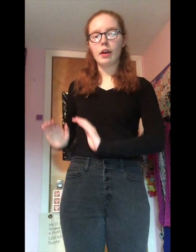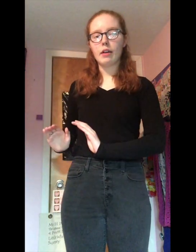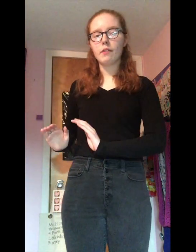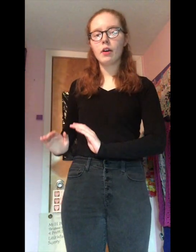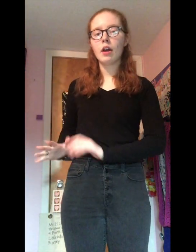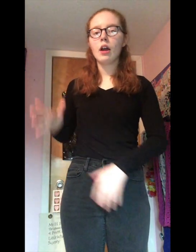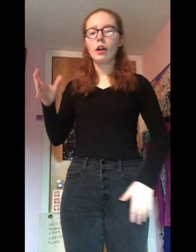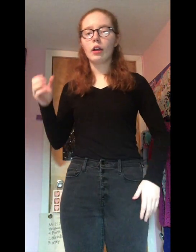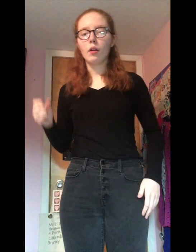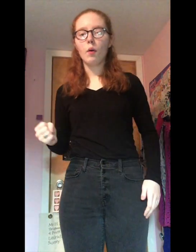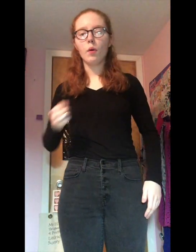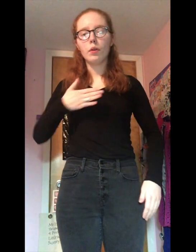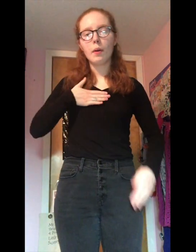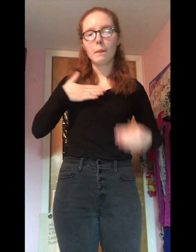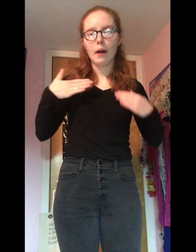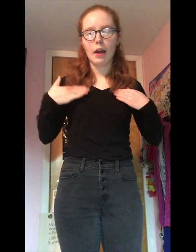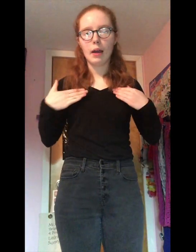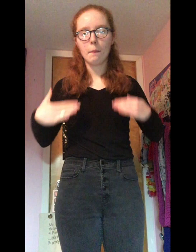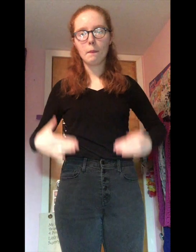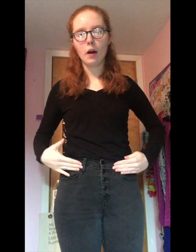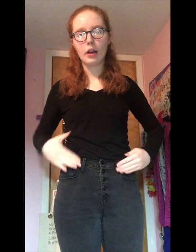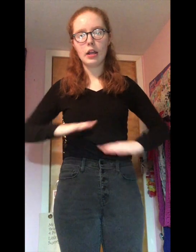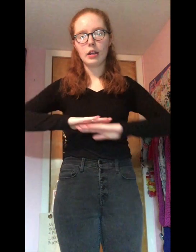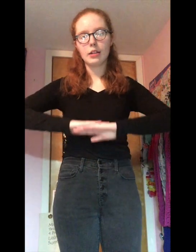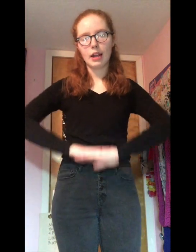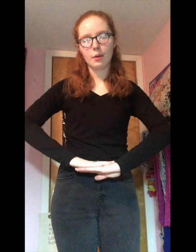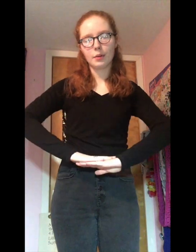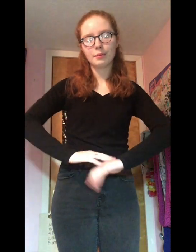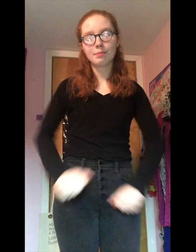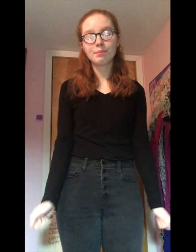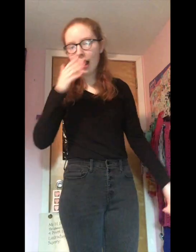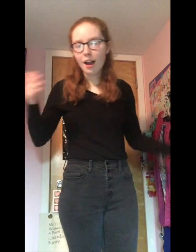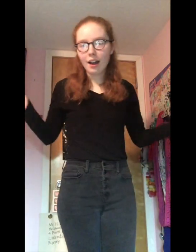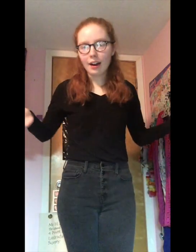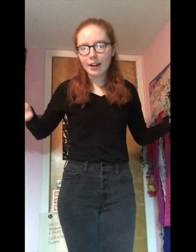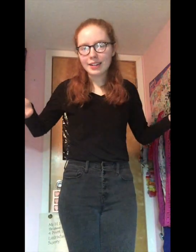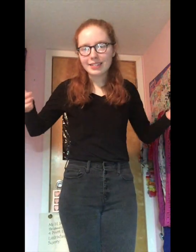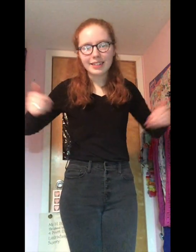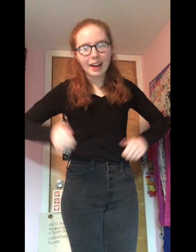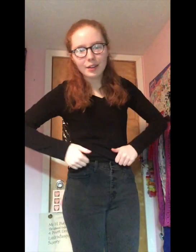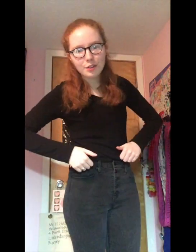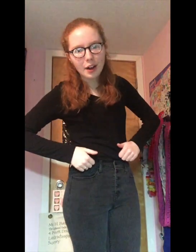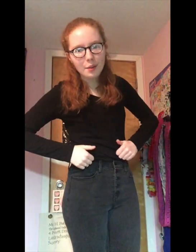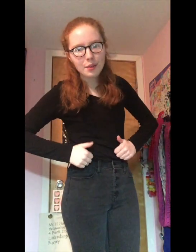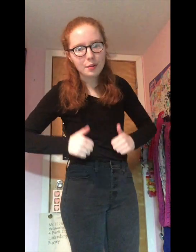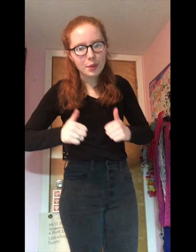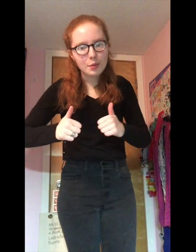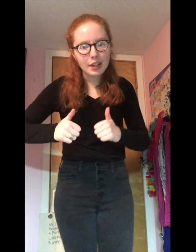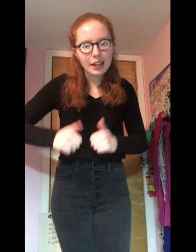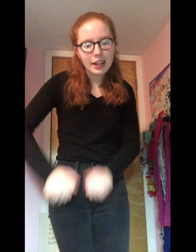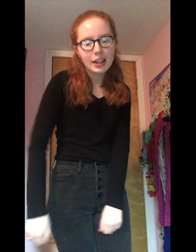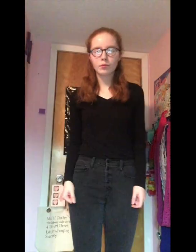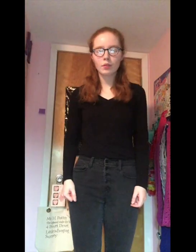grave can hold my body down. Alright, now let's try it with some music.